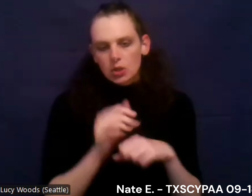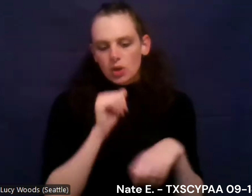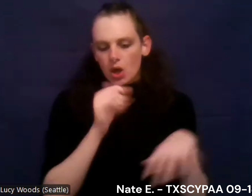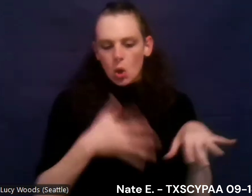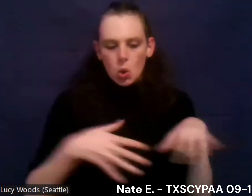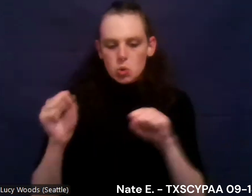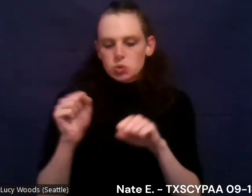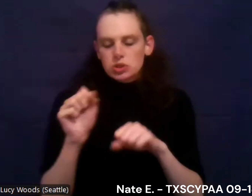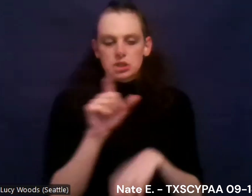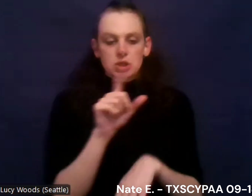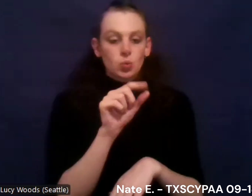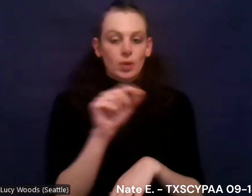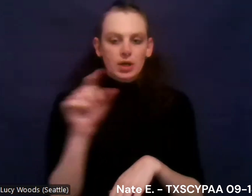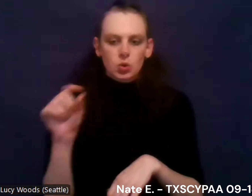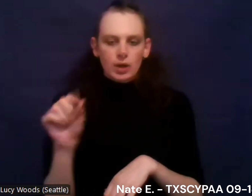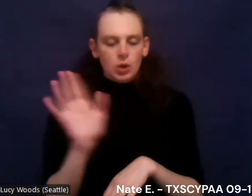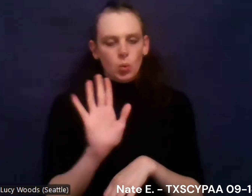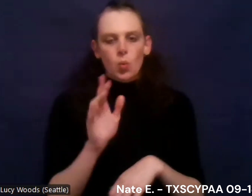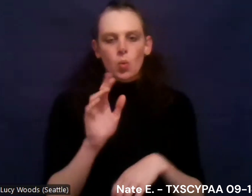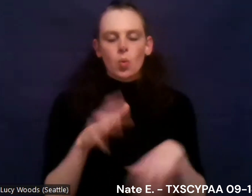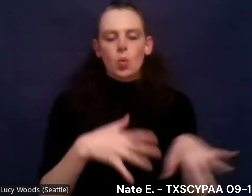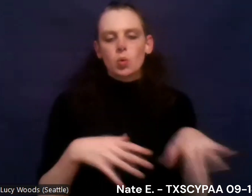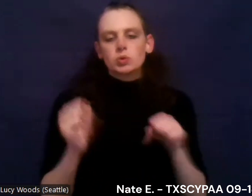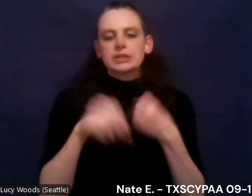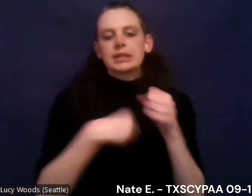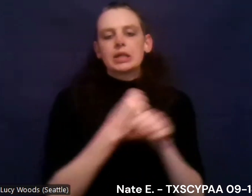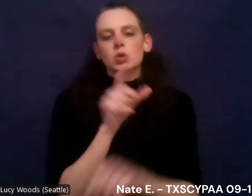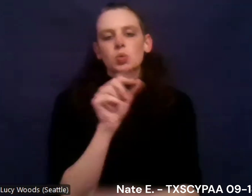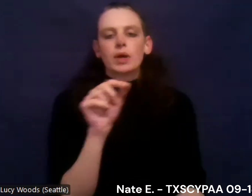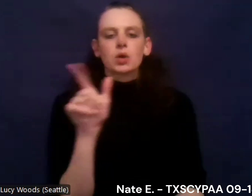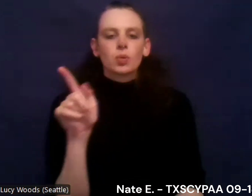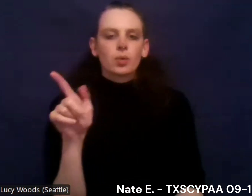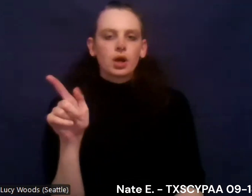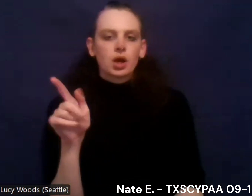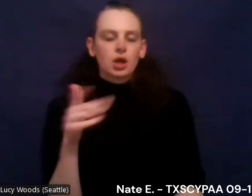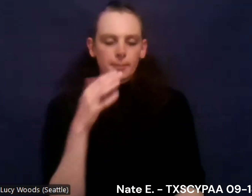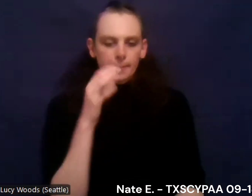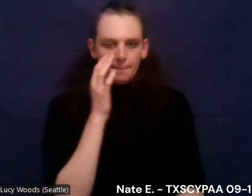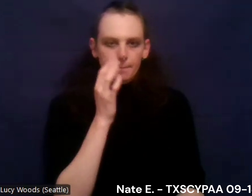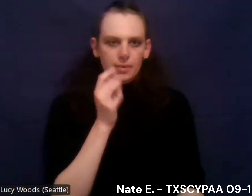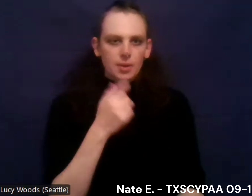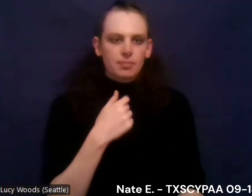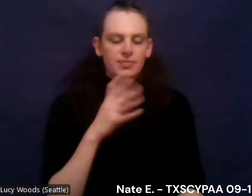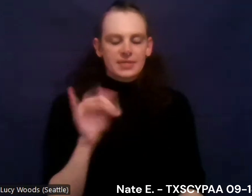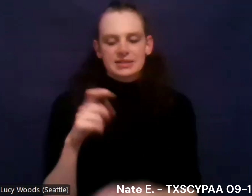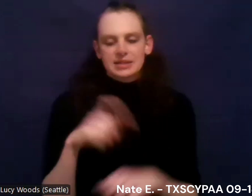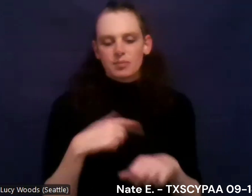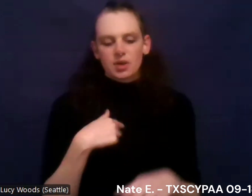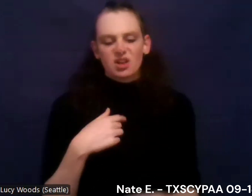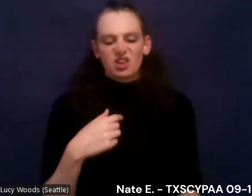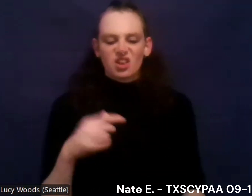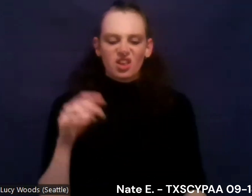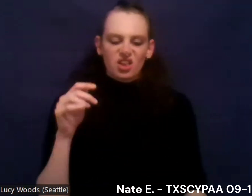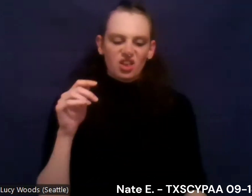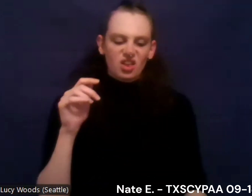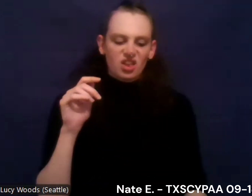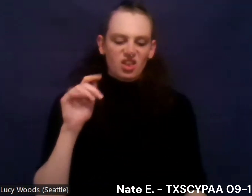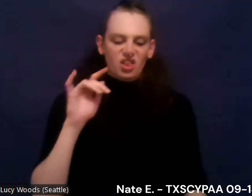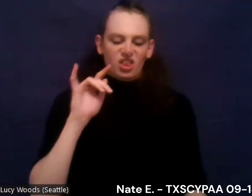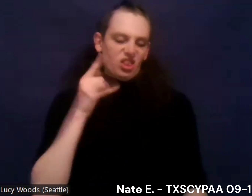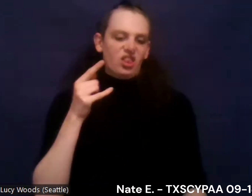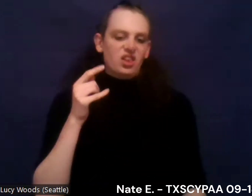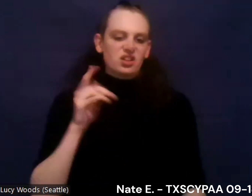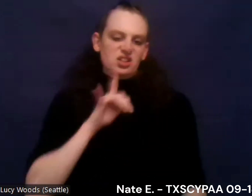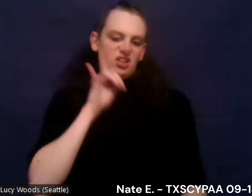hosted in 2021, and it really changed. I had such a stick up my ass, man. I went to the Texas Quarterly Conference, which is a